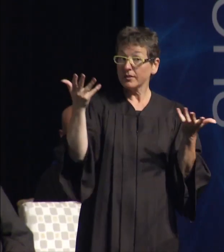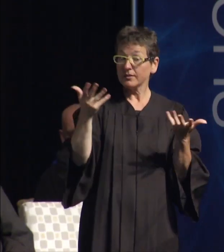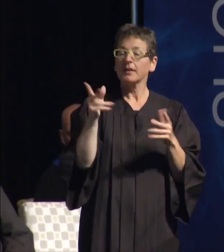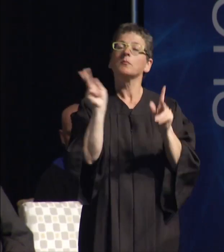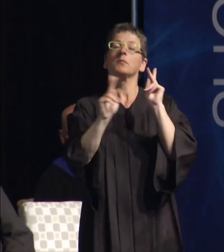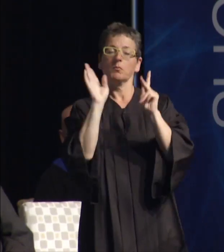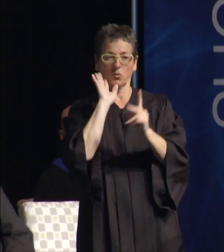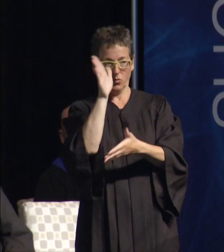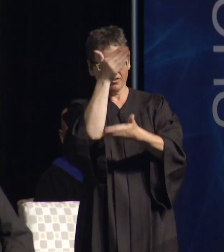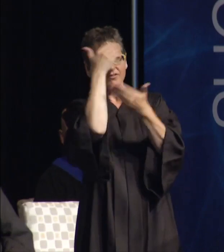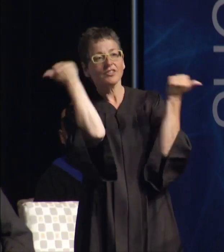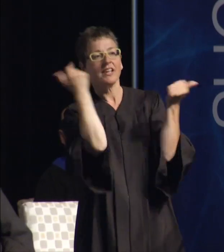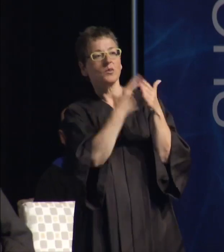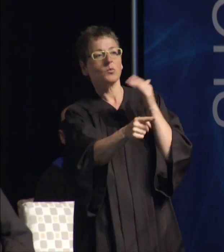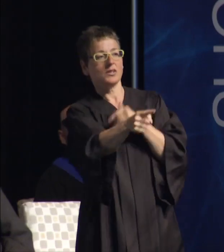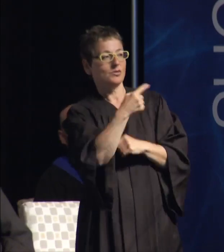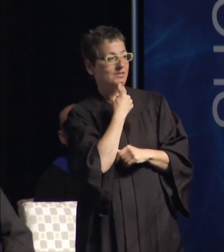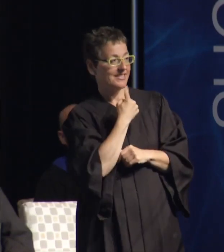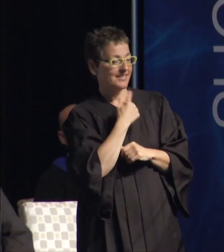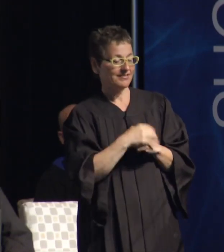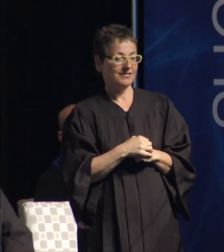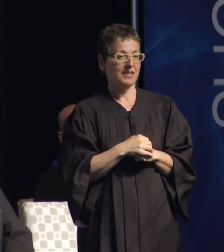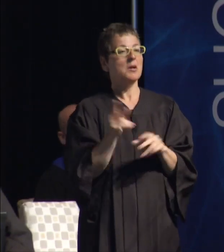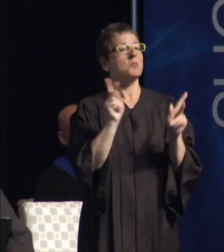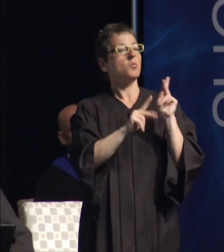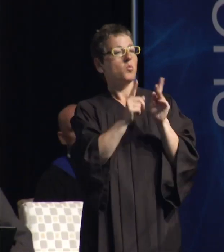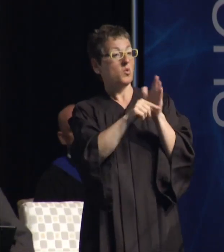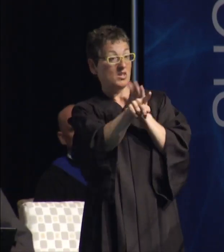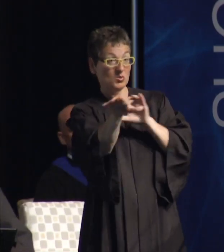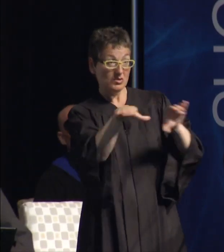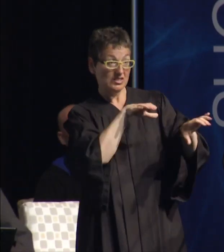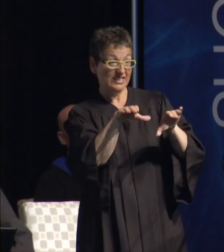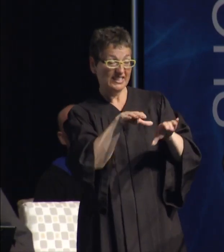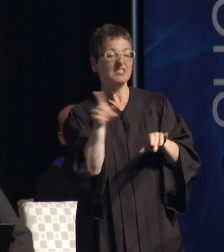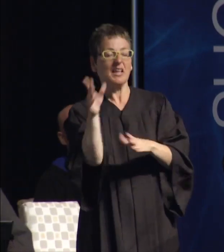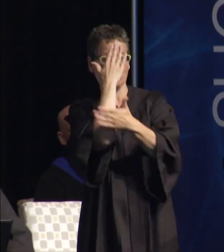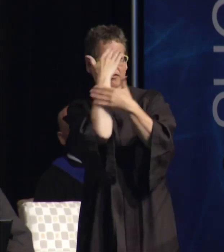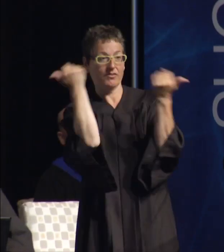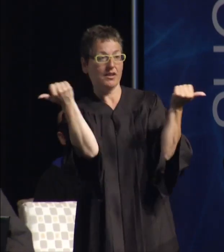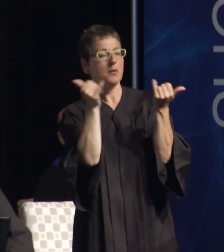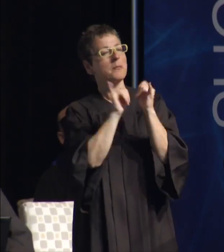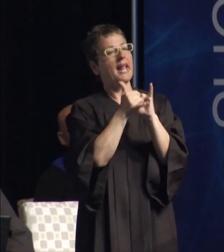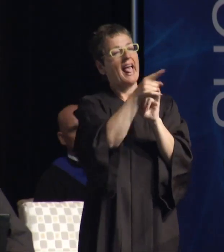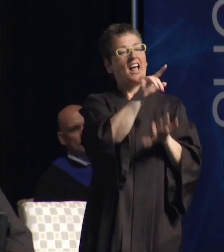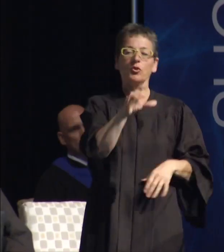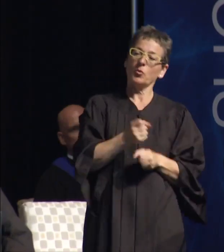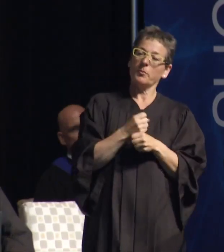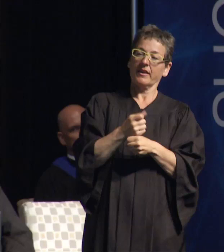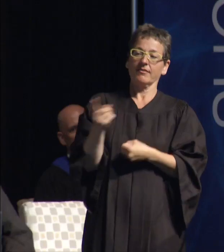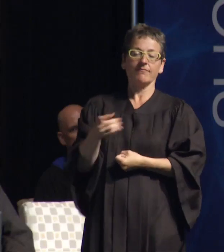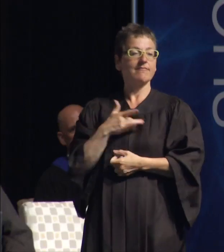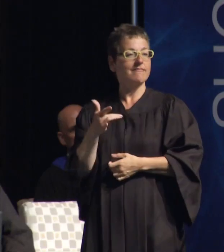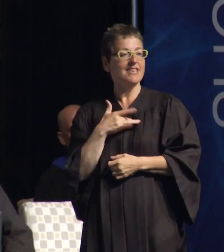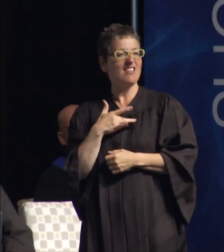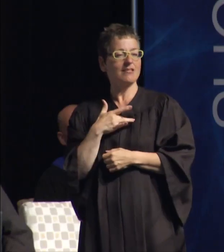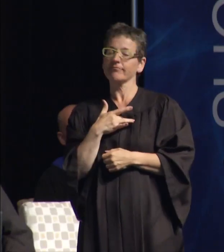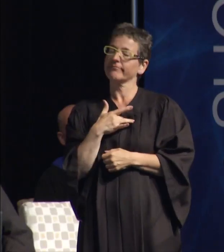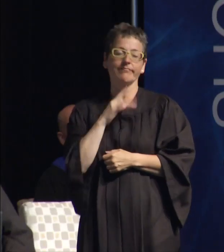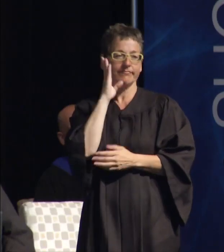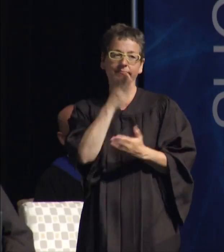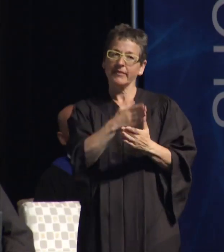what you said. People will forget what you did, but people will never forget how you made them feel.